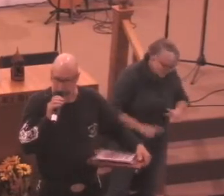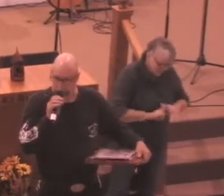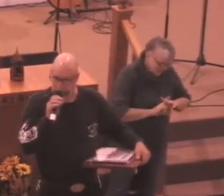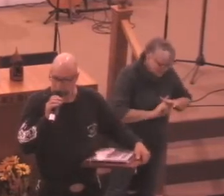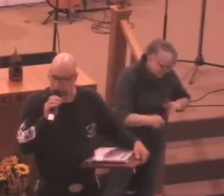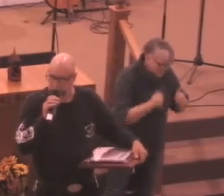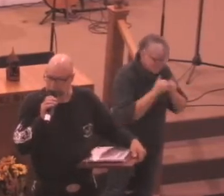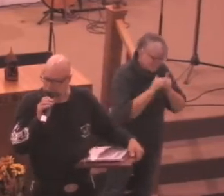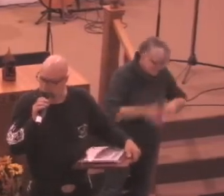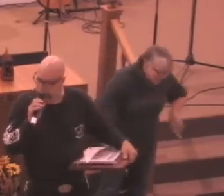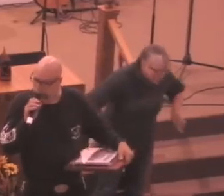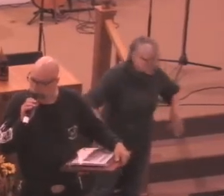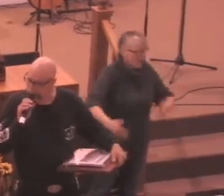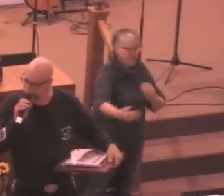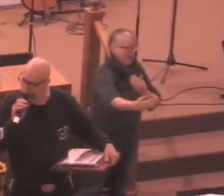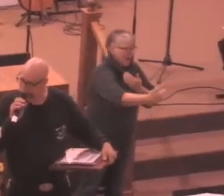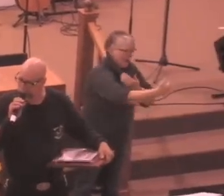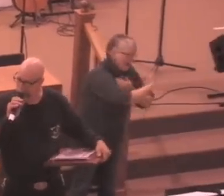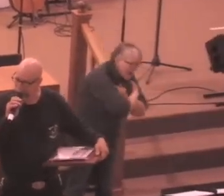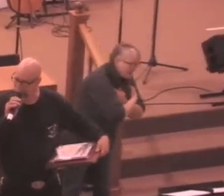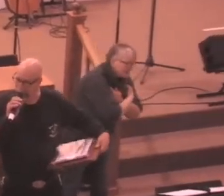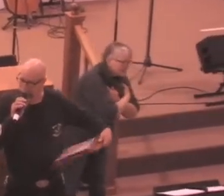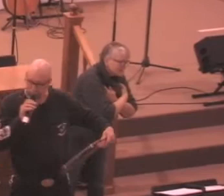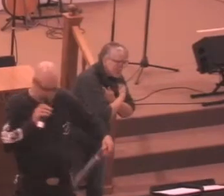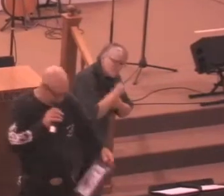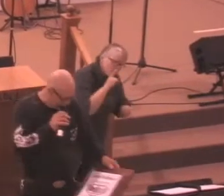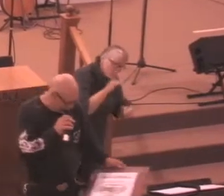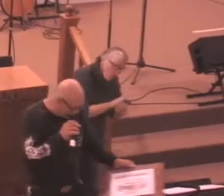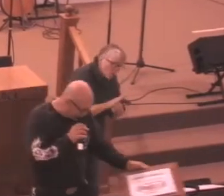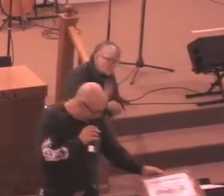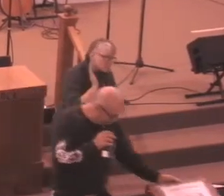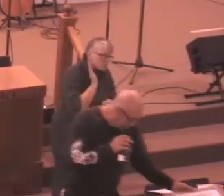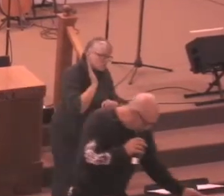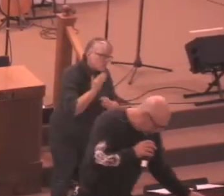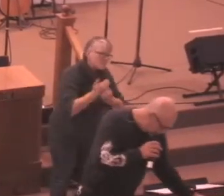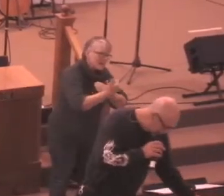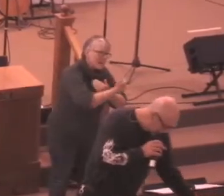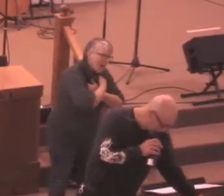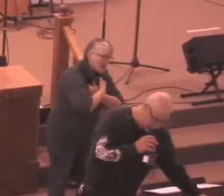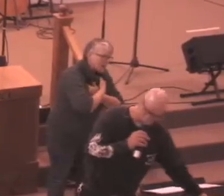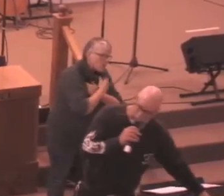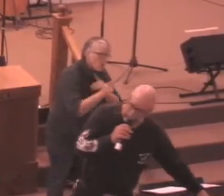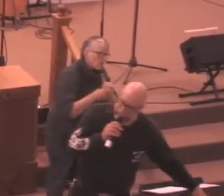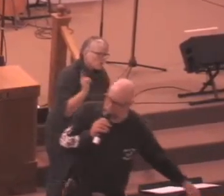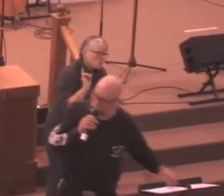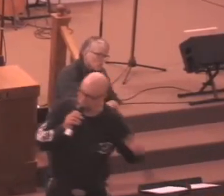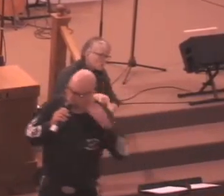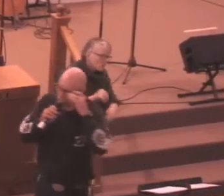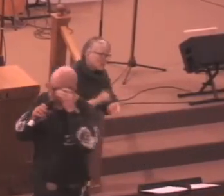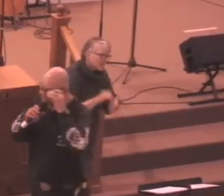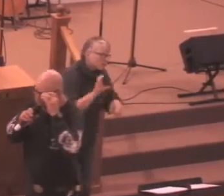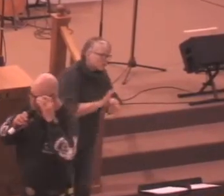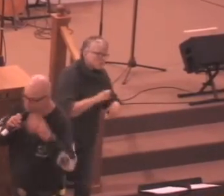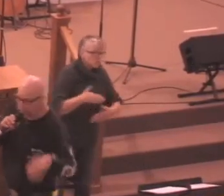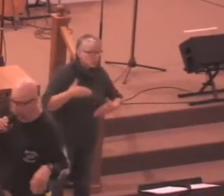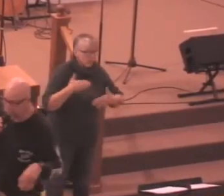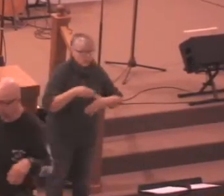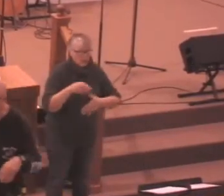hug. Guaranteed you're going to get hugged when you get there. So we appreciate all the work that they do over there.